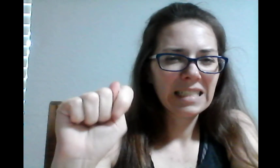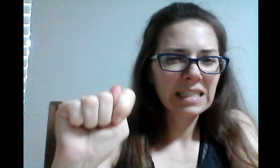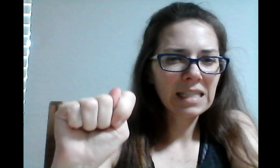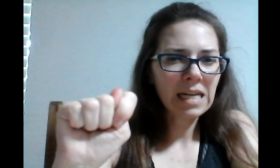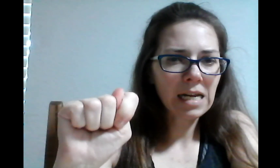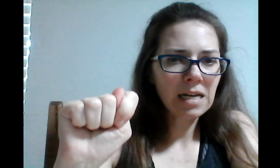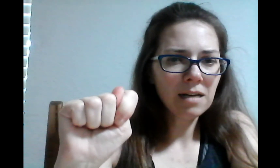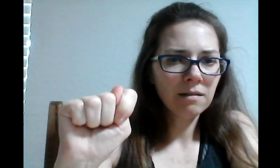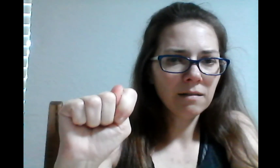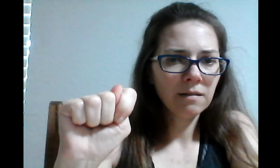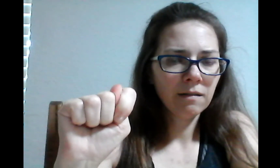T,